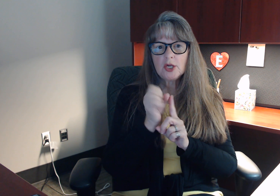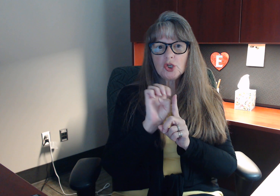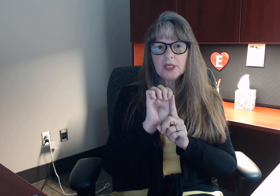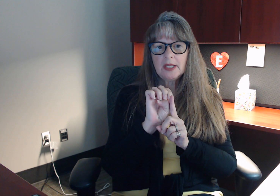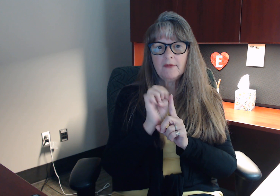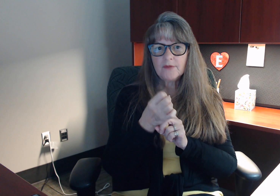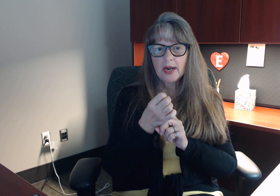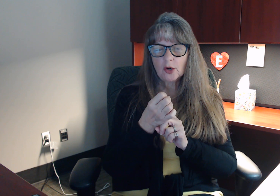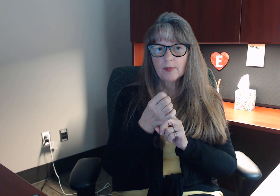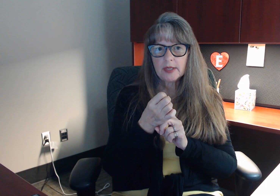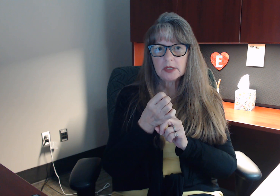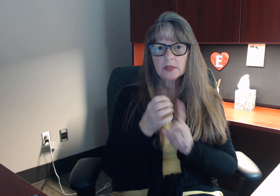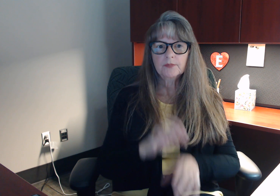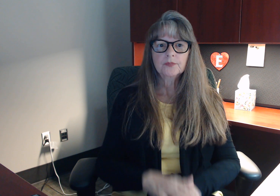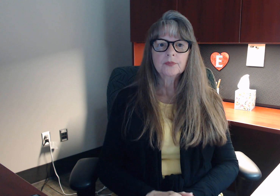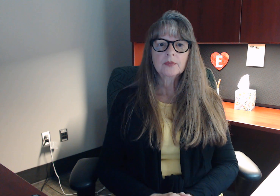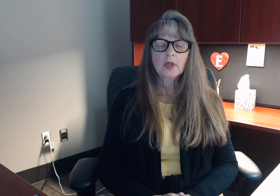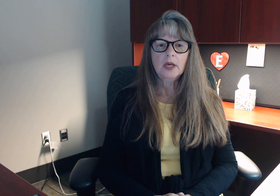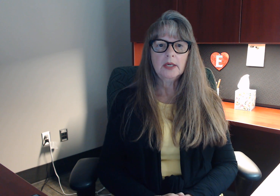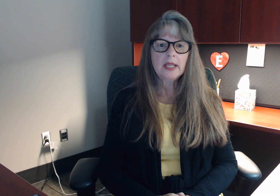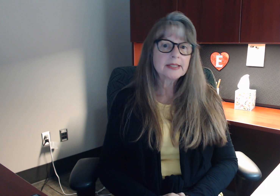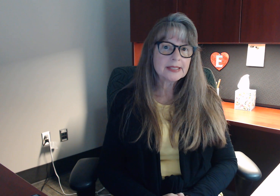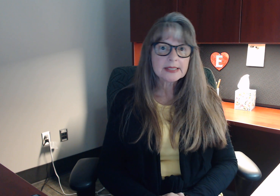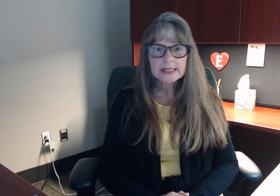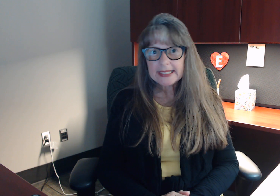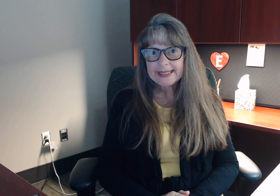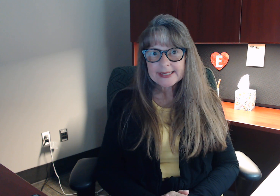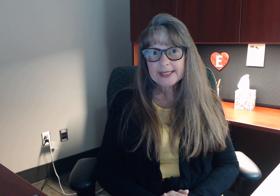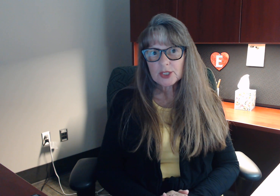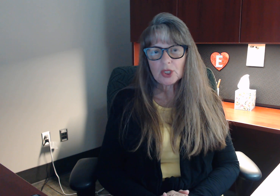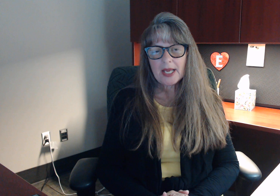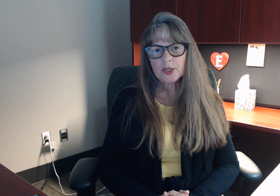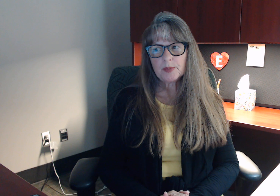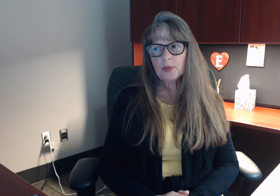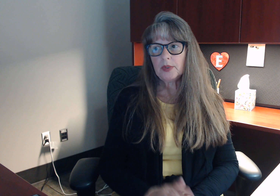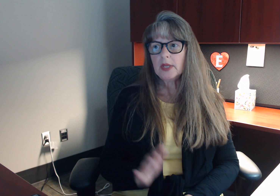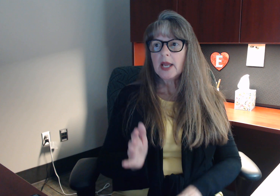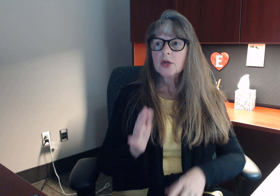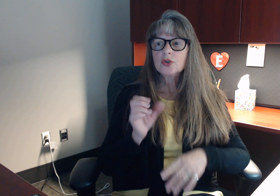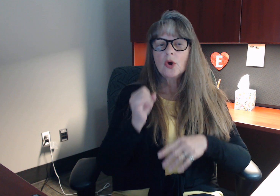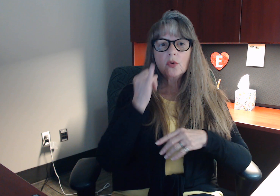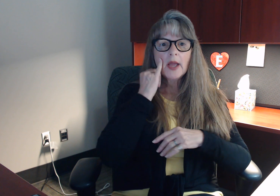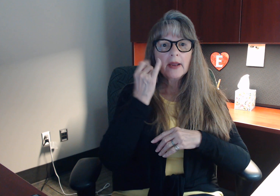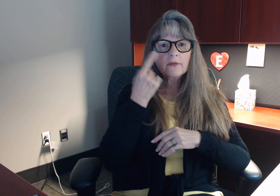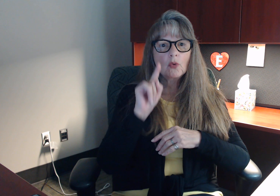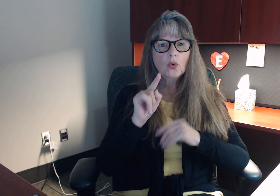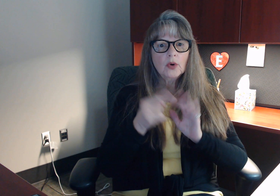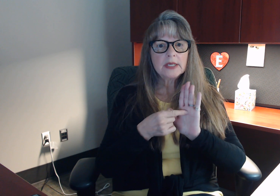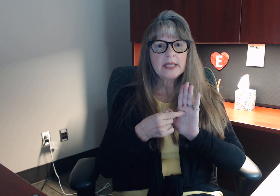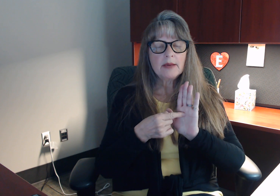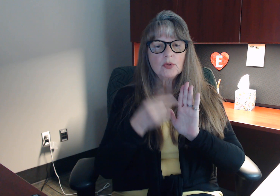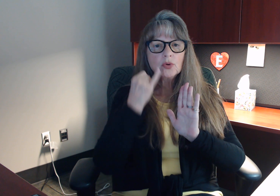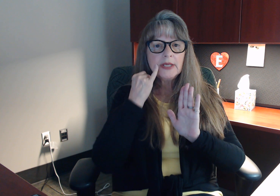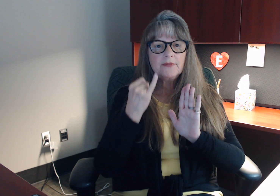situation, environment. Yes, it is initialized, but it will. So, like for example, if